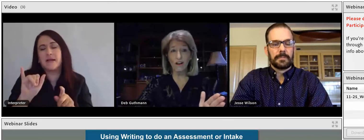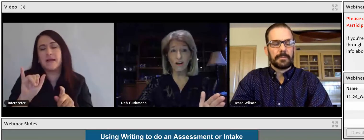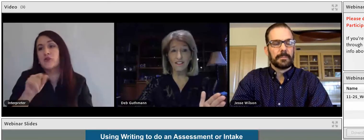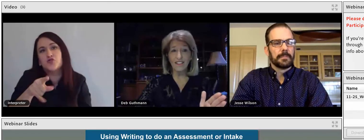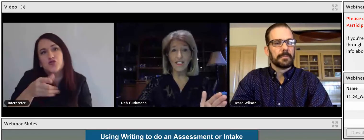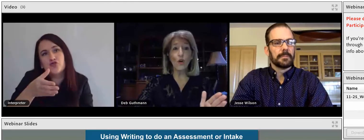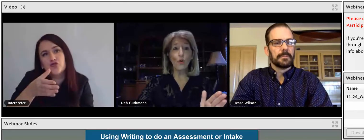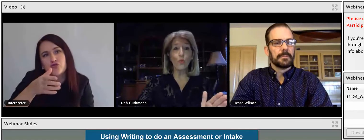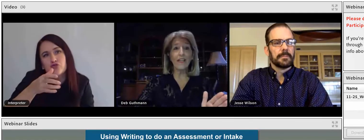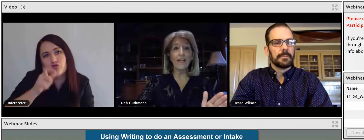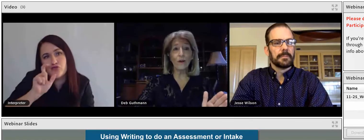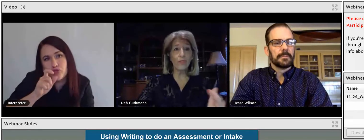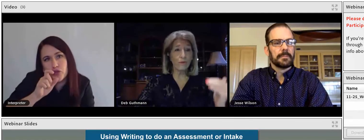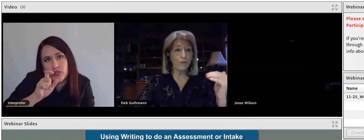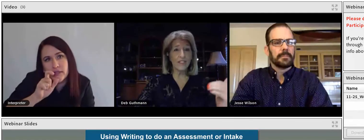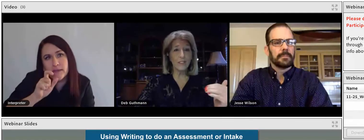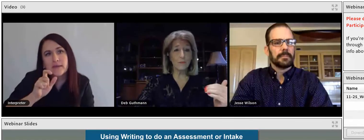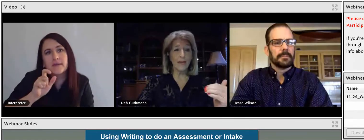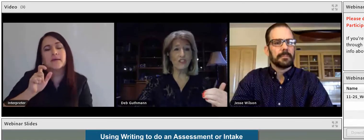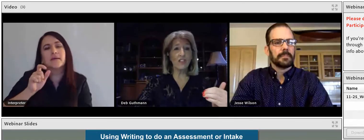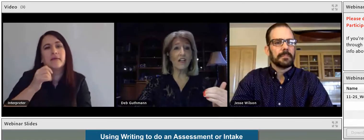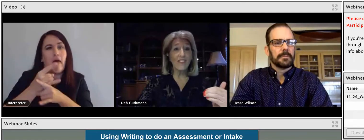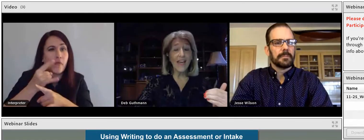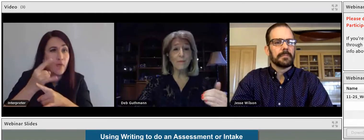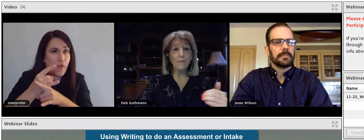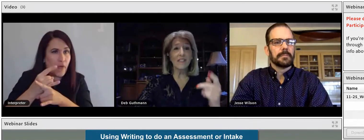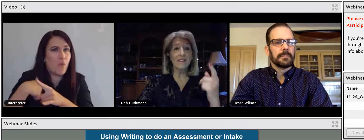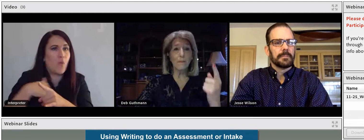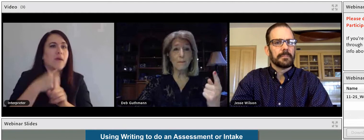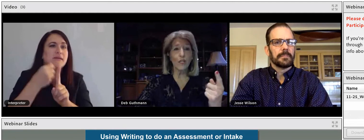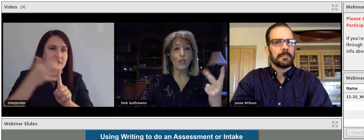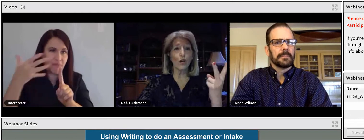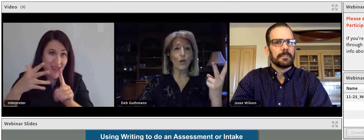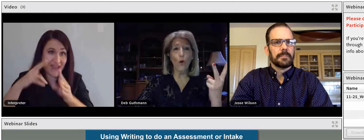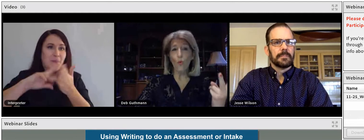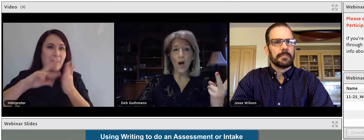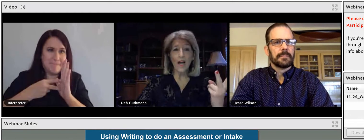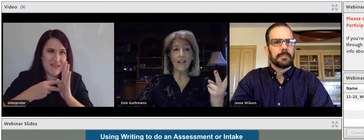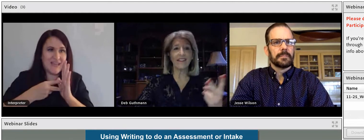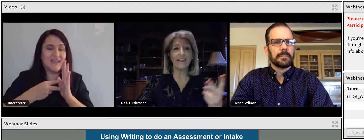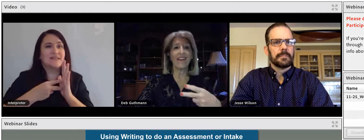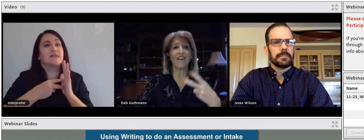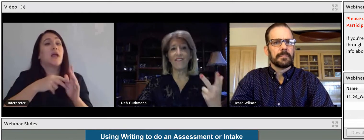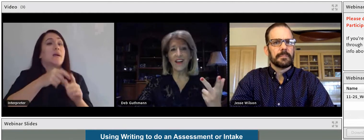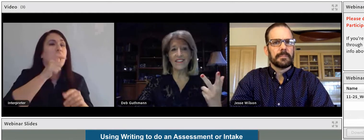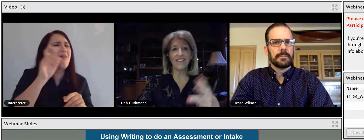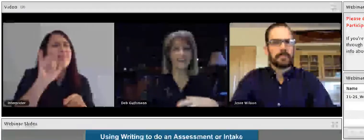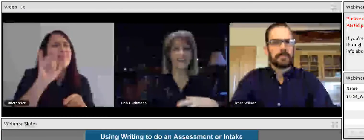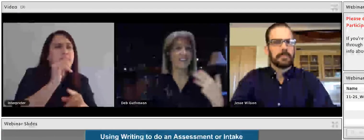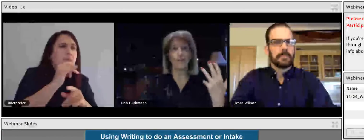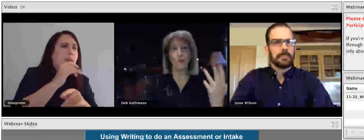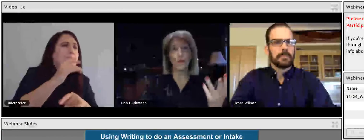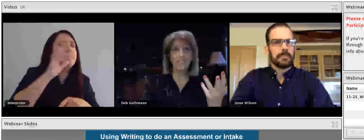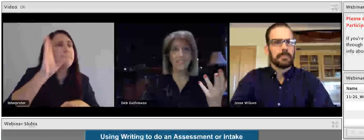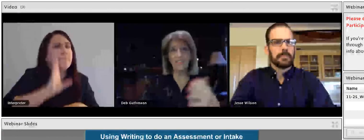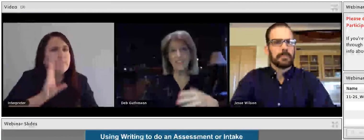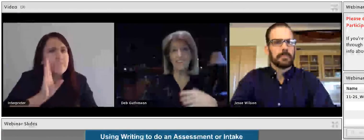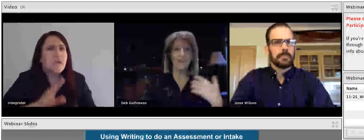drink alcohol? We go through the expansion of that means beer, wine,